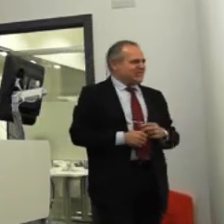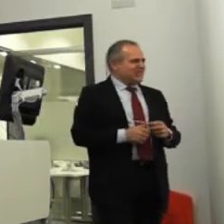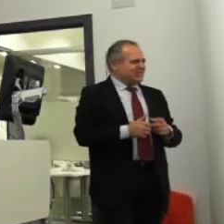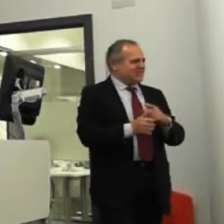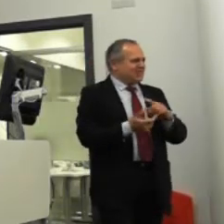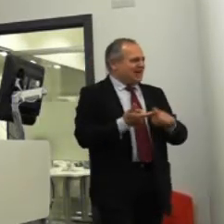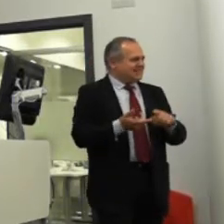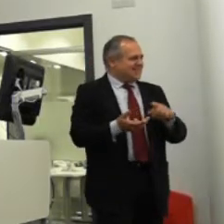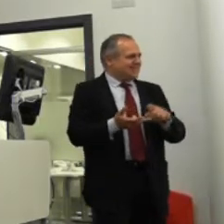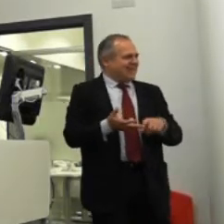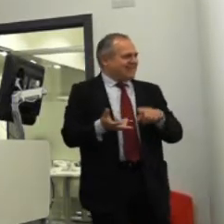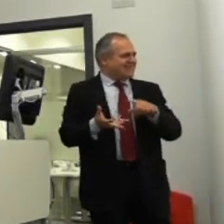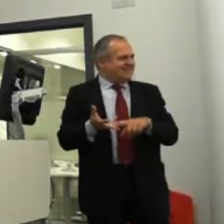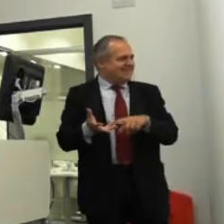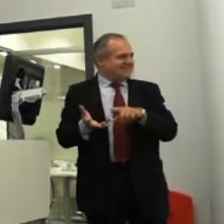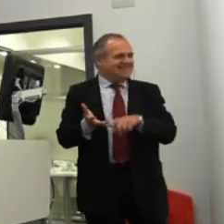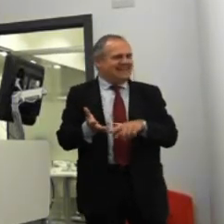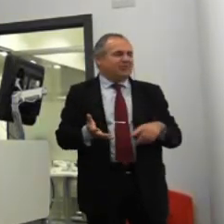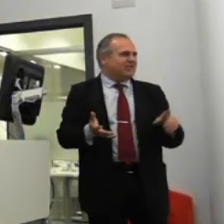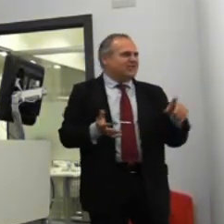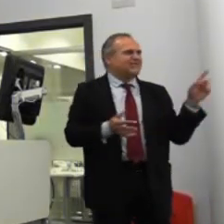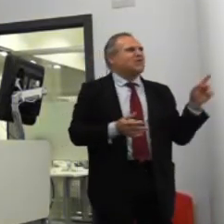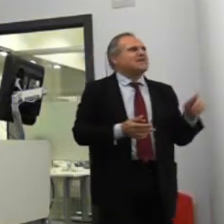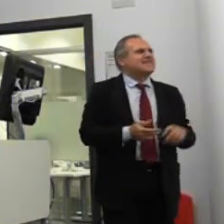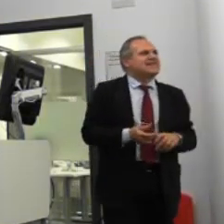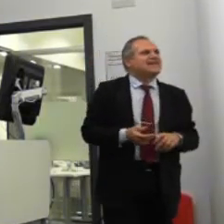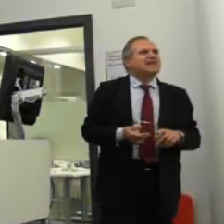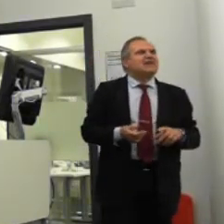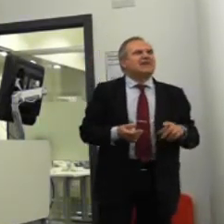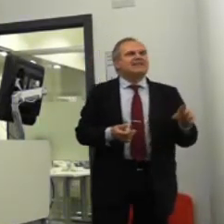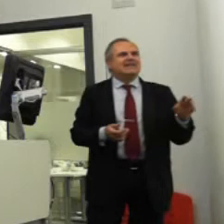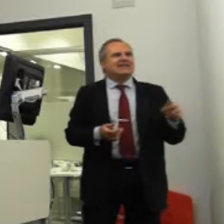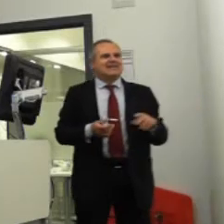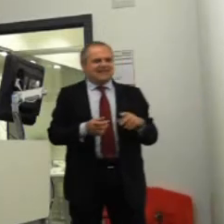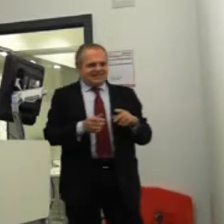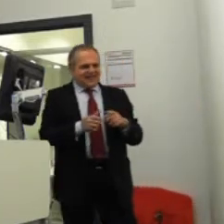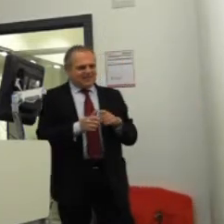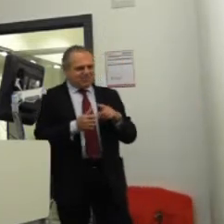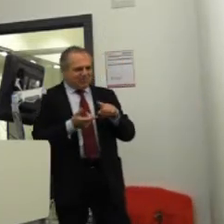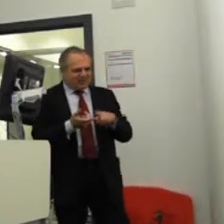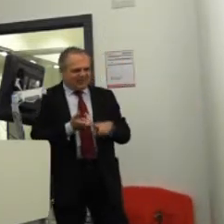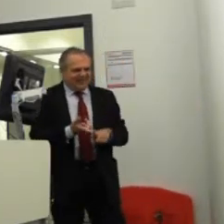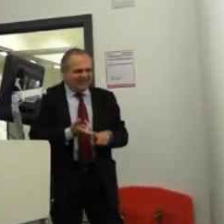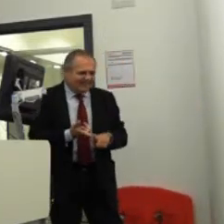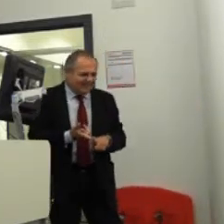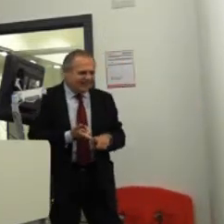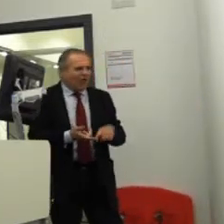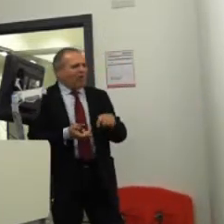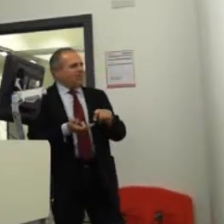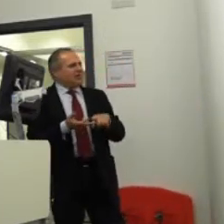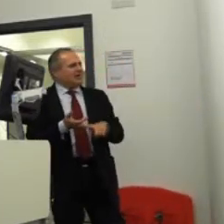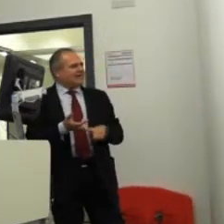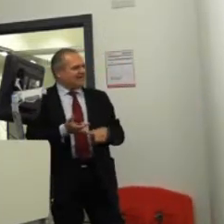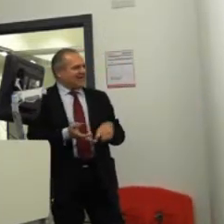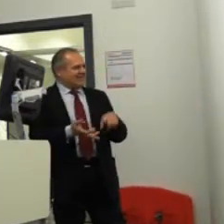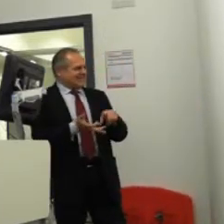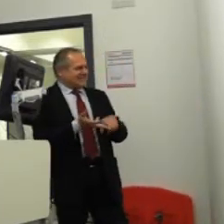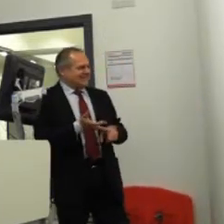test tesco as that gregs these and the other let's not ask the the sensory uh cop uh gregs